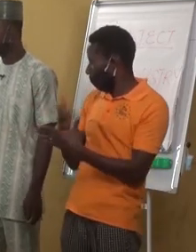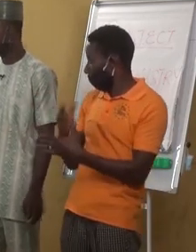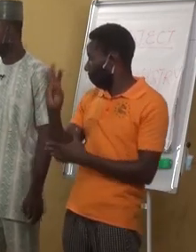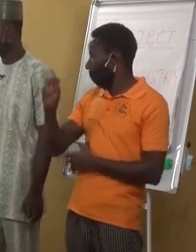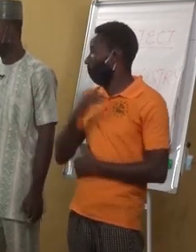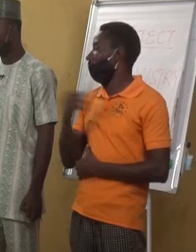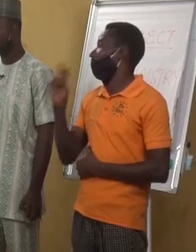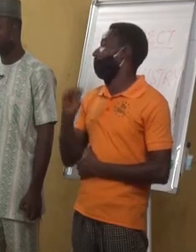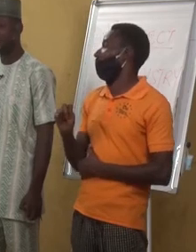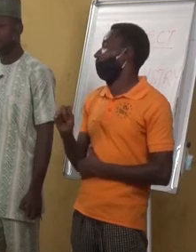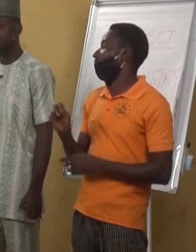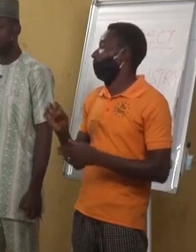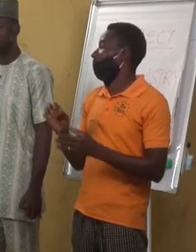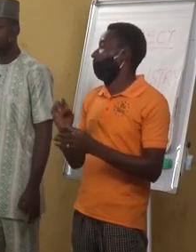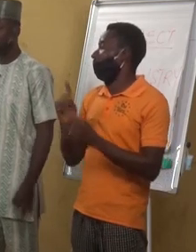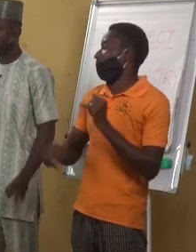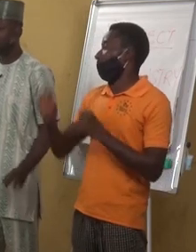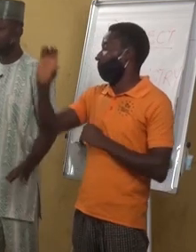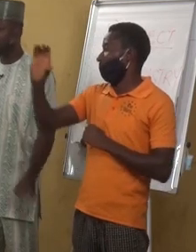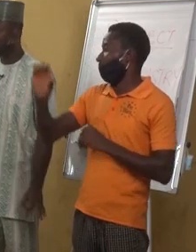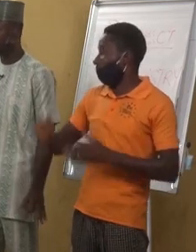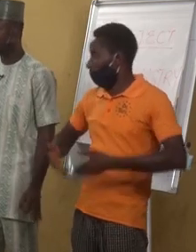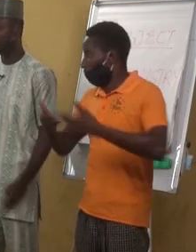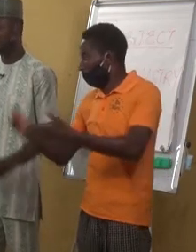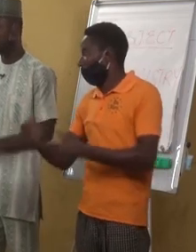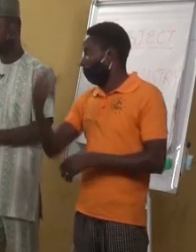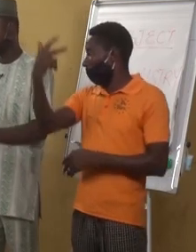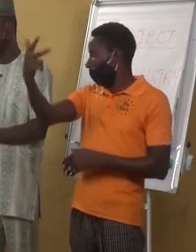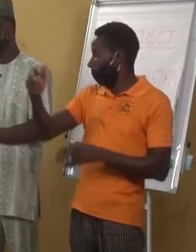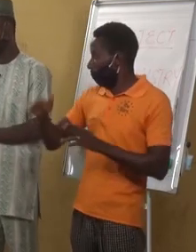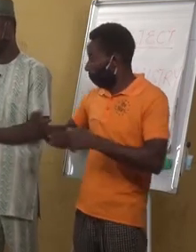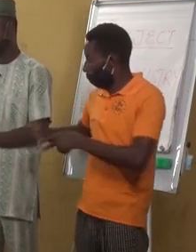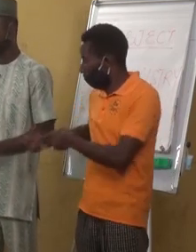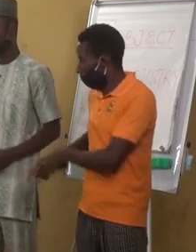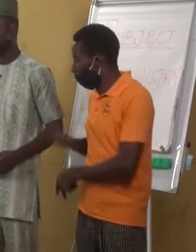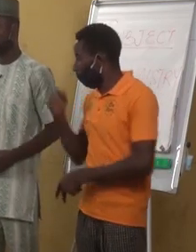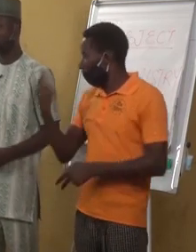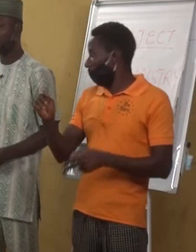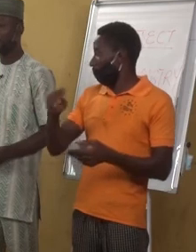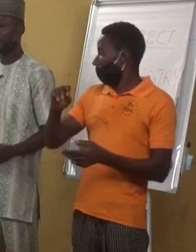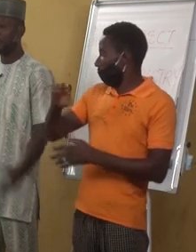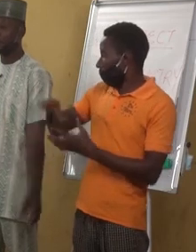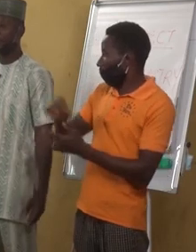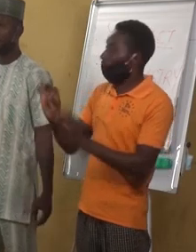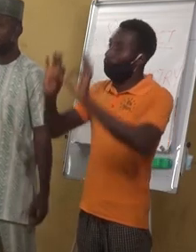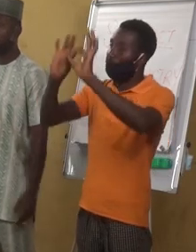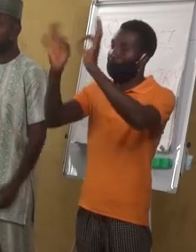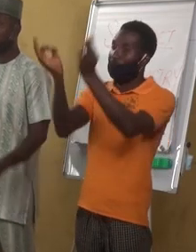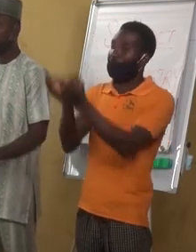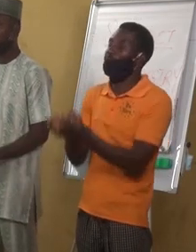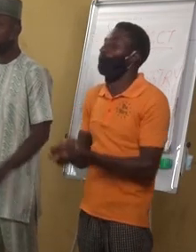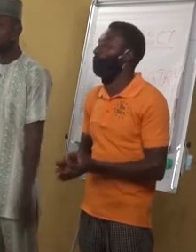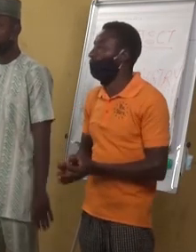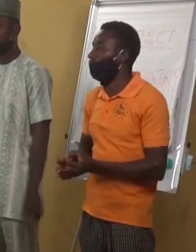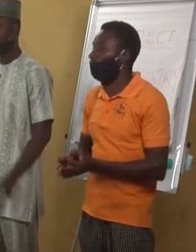3 properties of the compound that is formed. If it is a covalent compound, then you are expected to give me properties of covalent compound. If it is ionic compound,